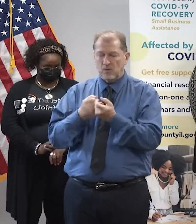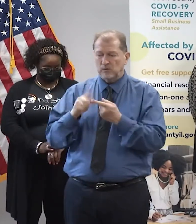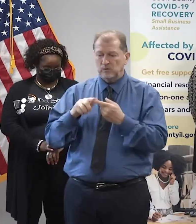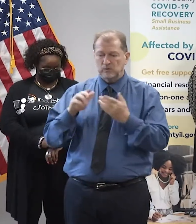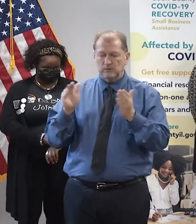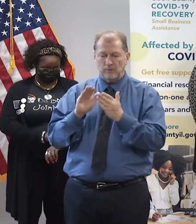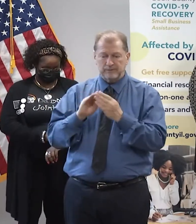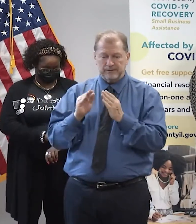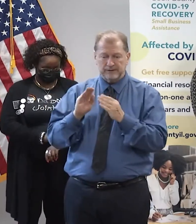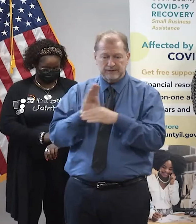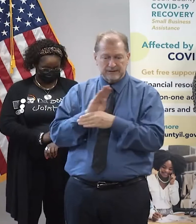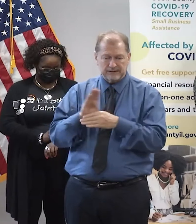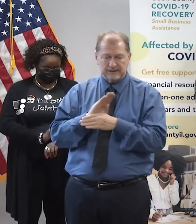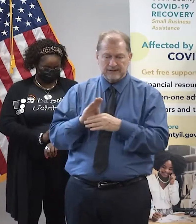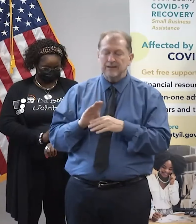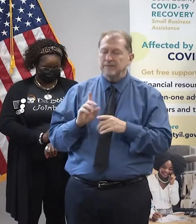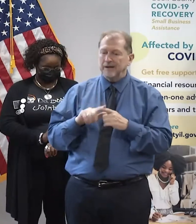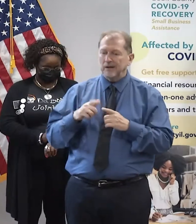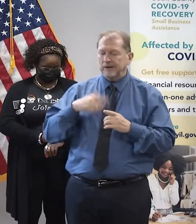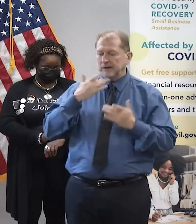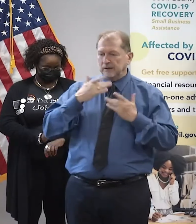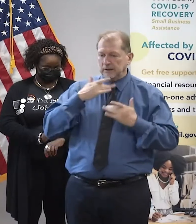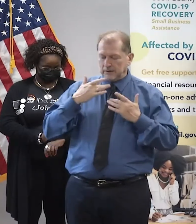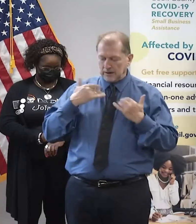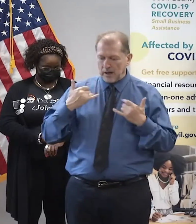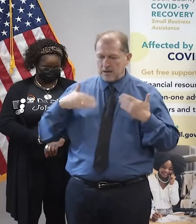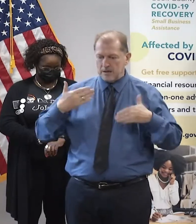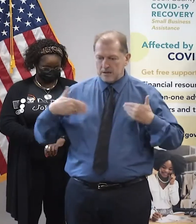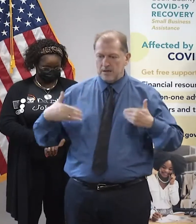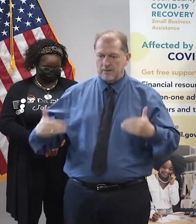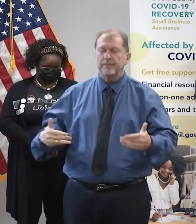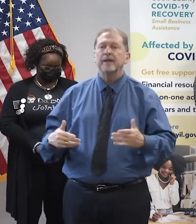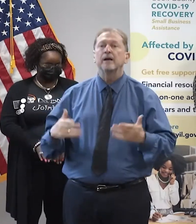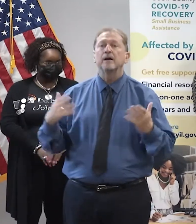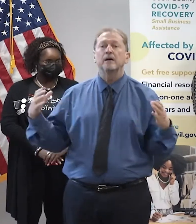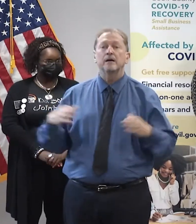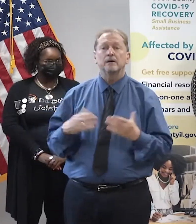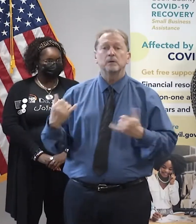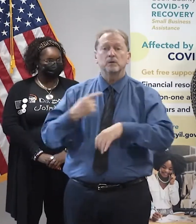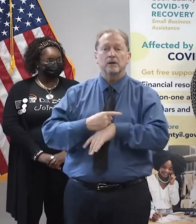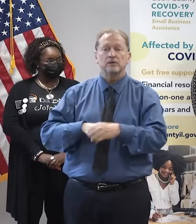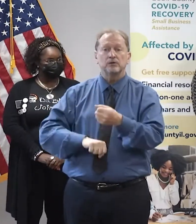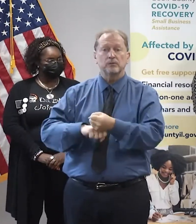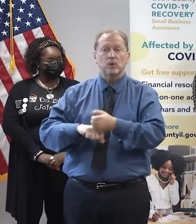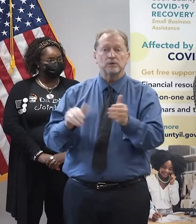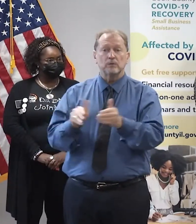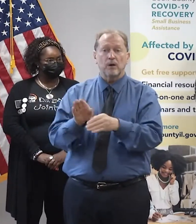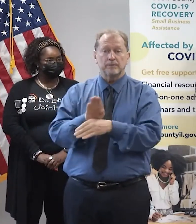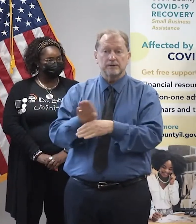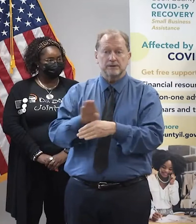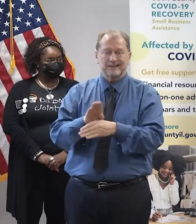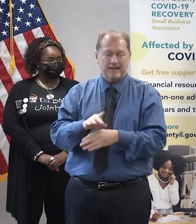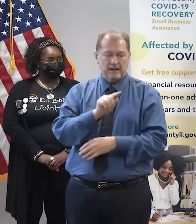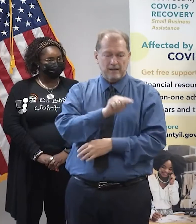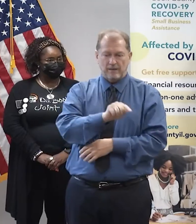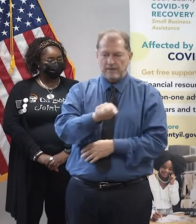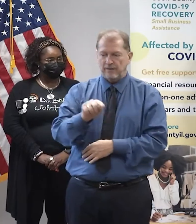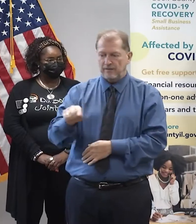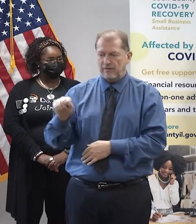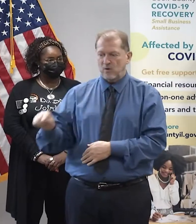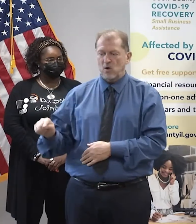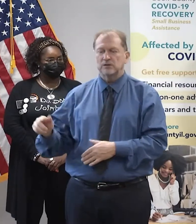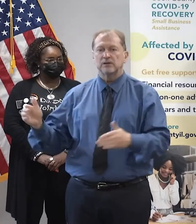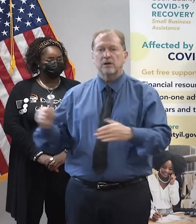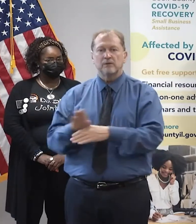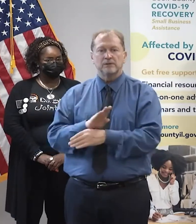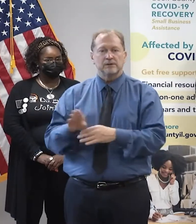we gather to continue to support our businesses. These are the individuals that are so resilient,